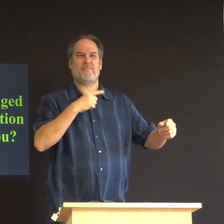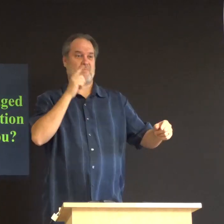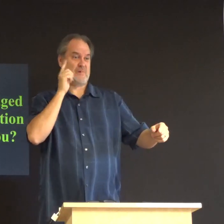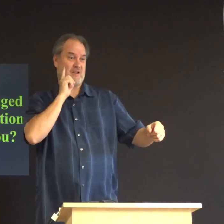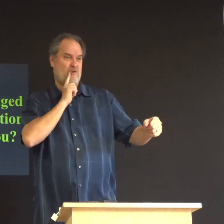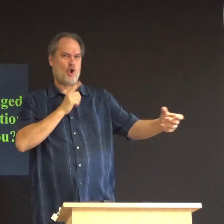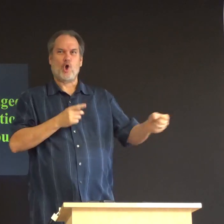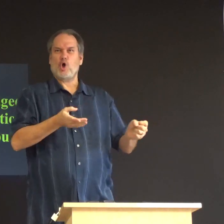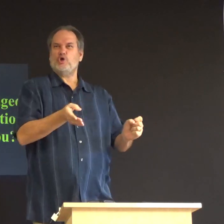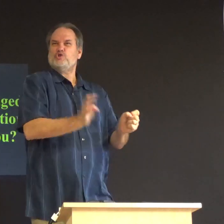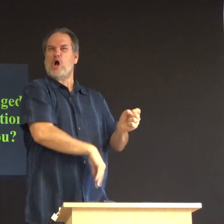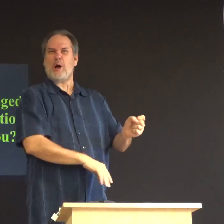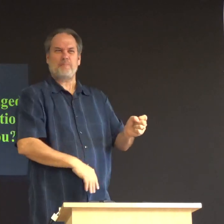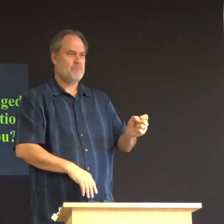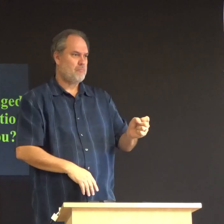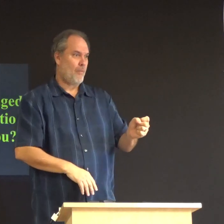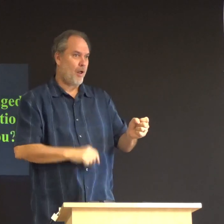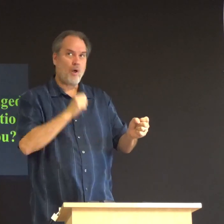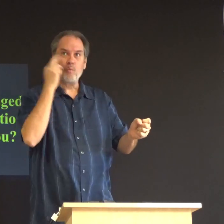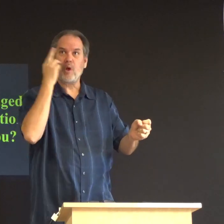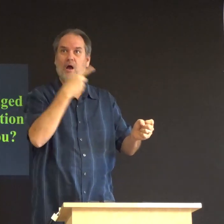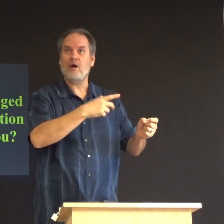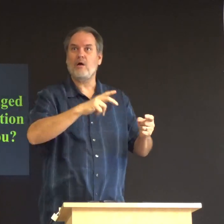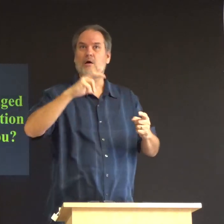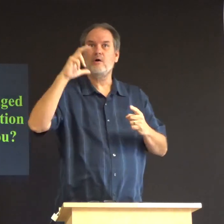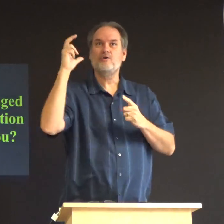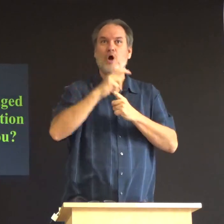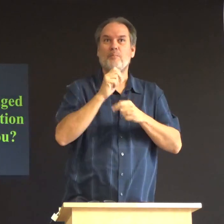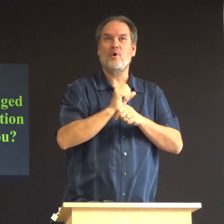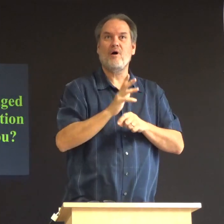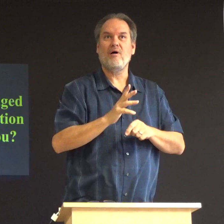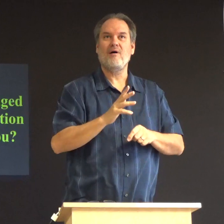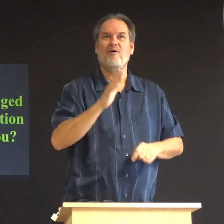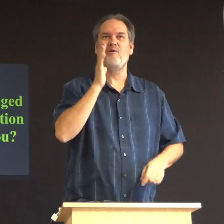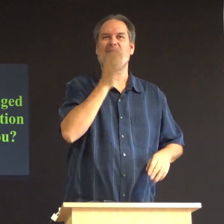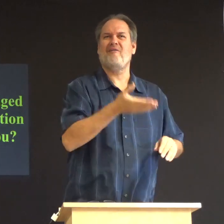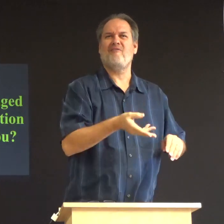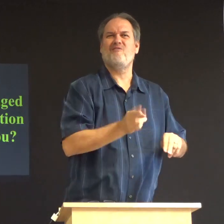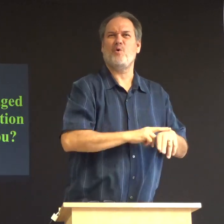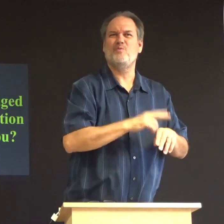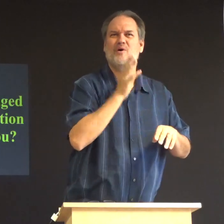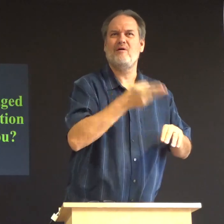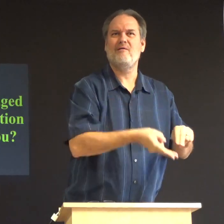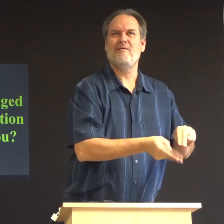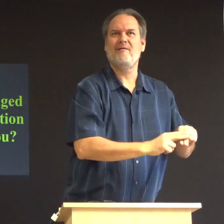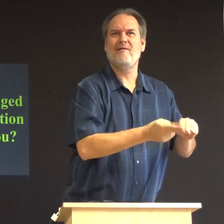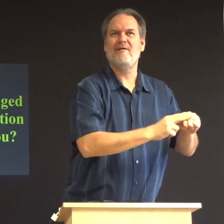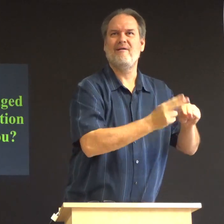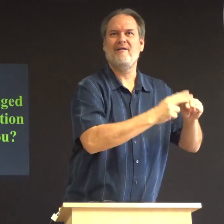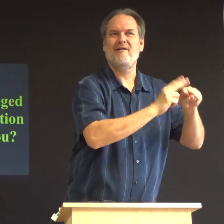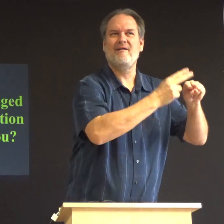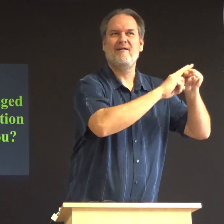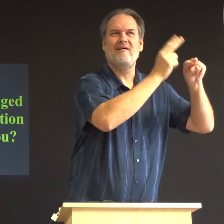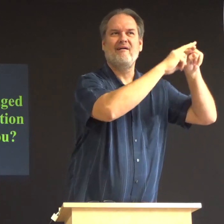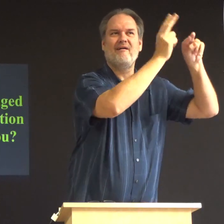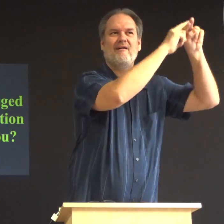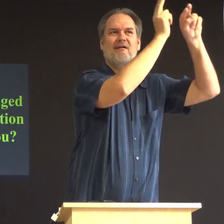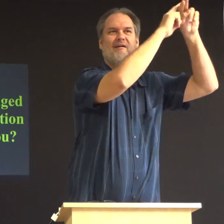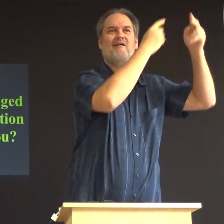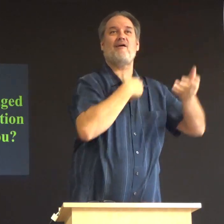Hearing people like to hire cheap, so they would hire a deaf person because they're cheap, but realize that they're such great workers,